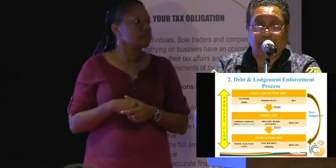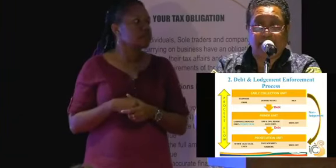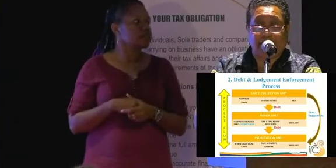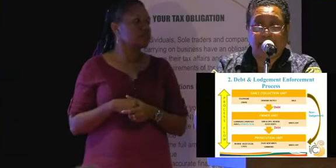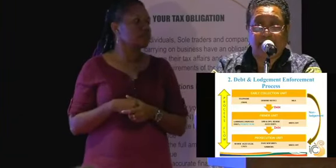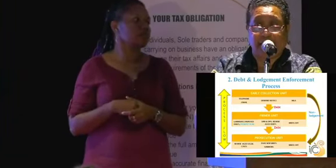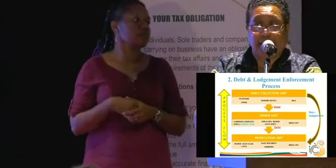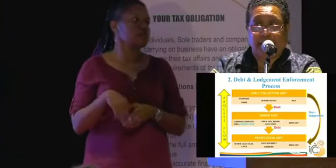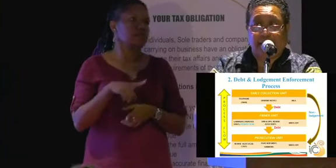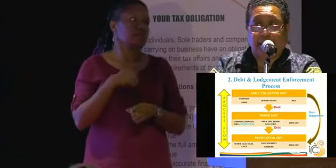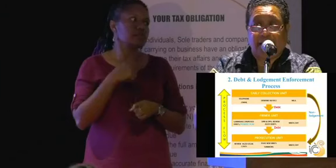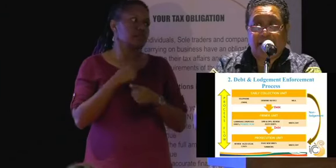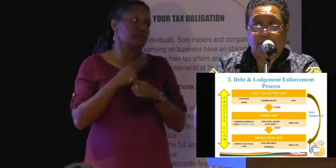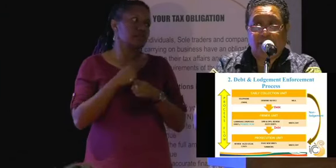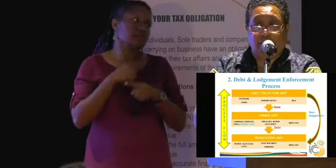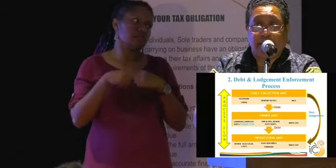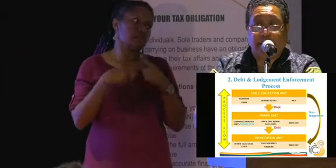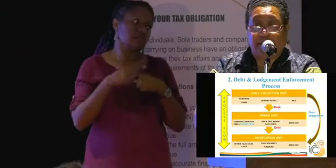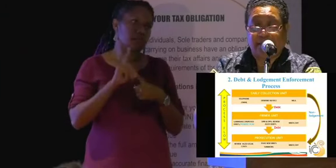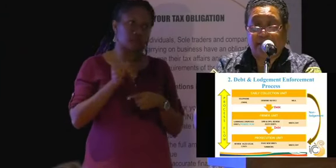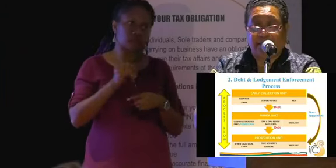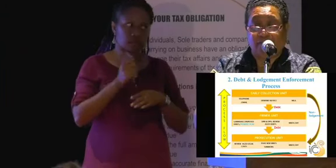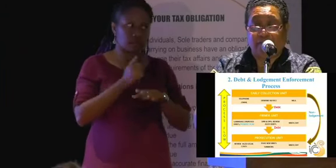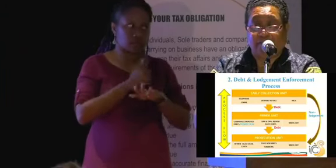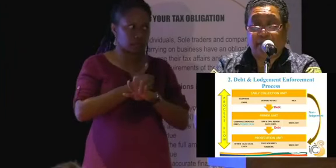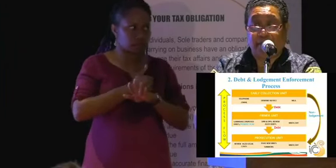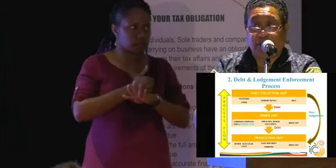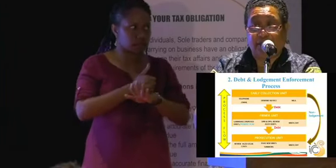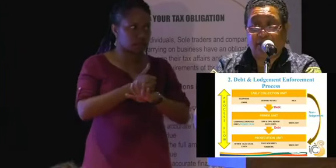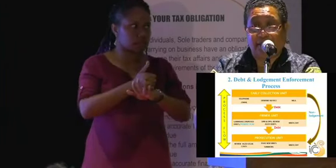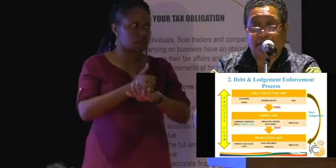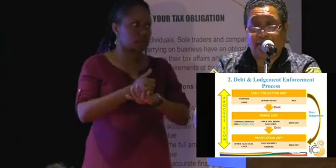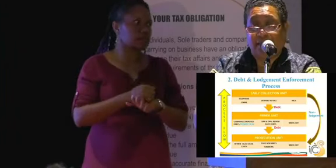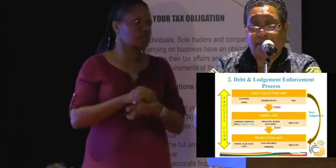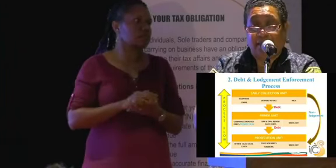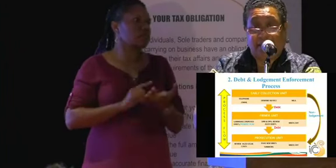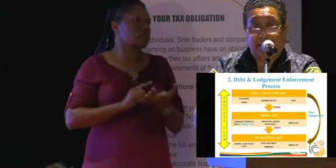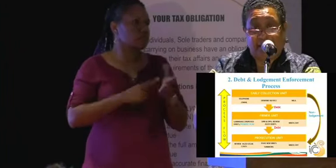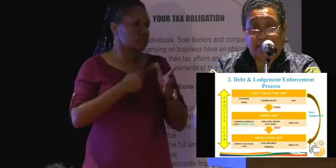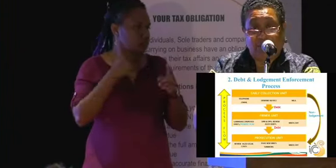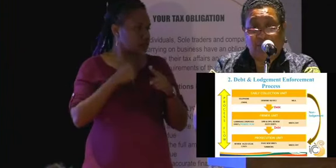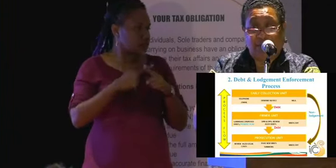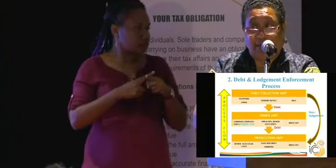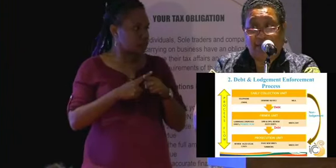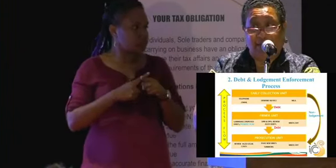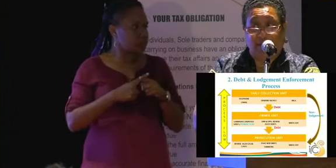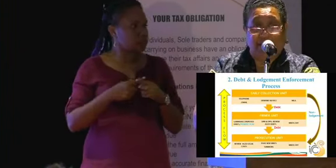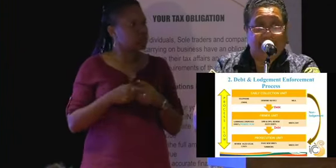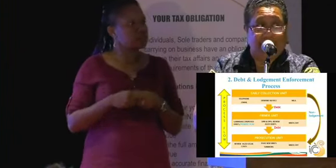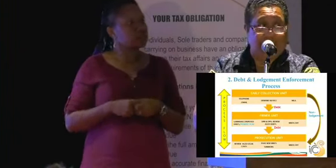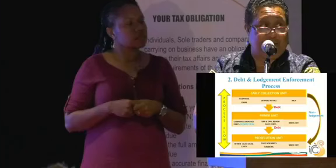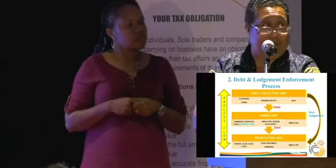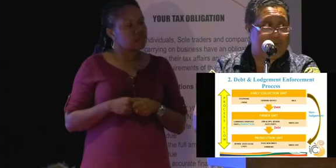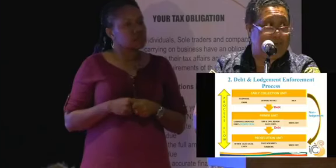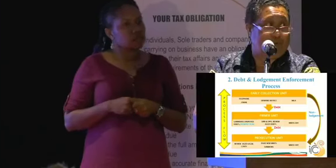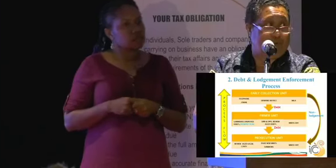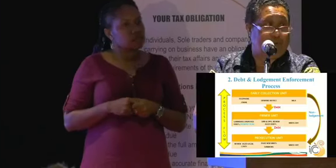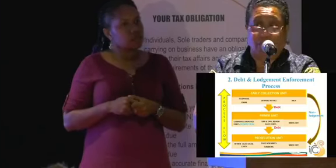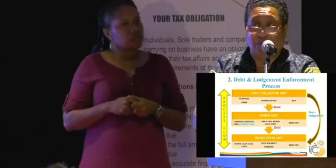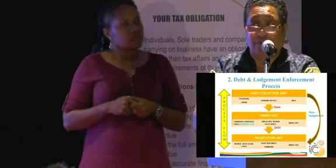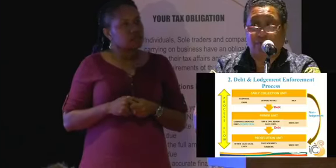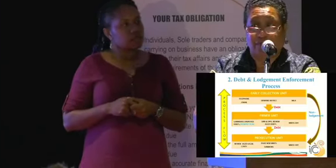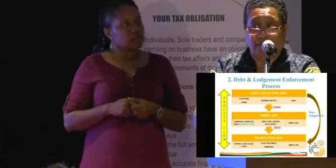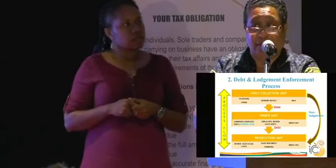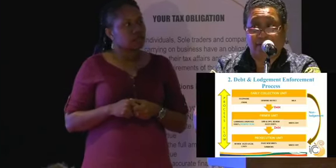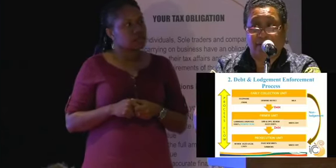FEMA action. And when the cases get to FEMA action, they can issue a garnishee. I'm sure